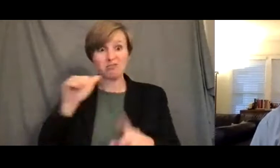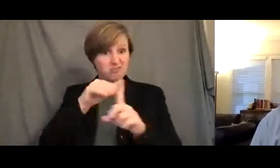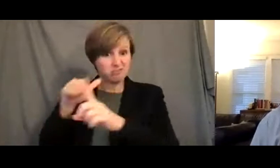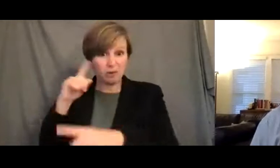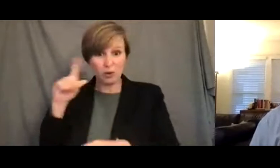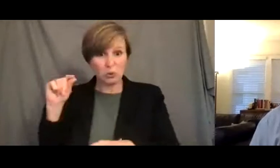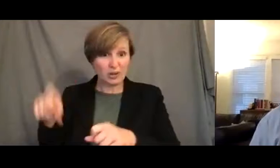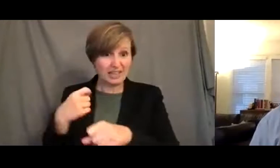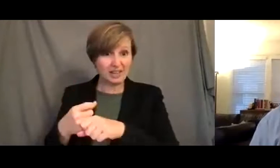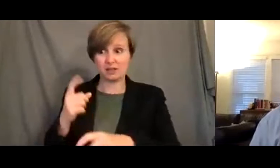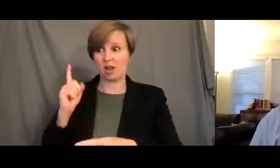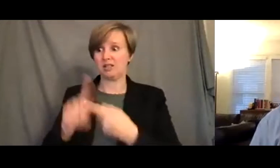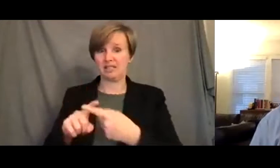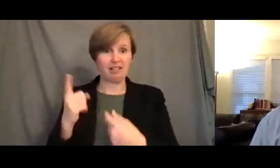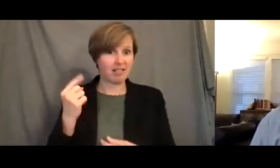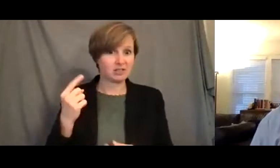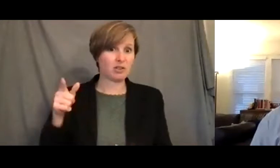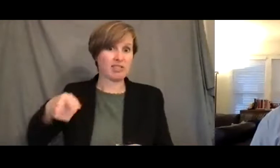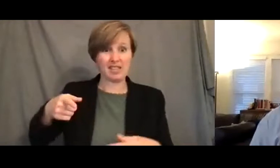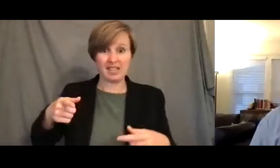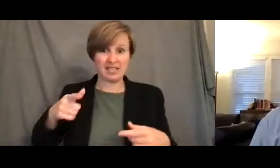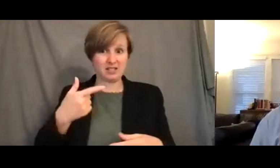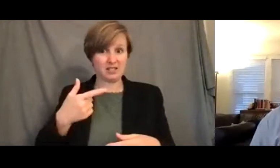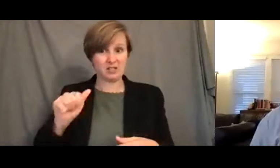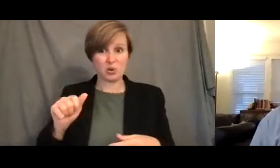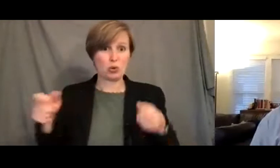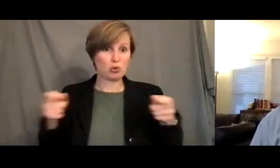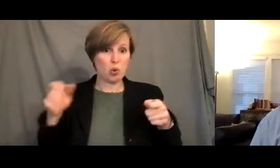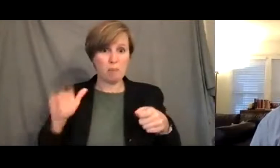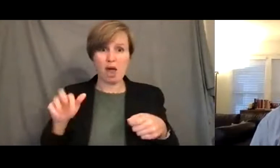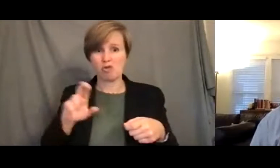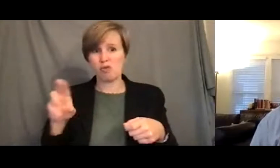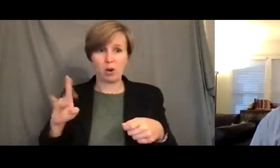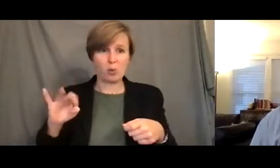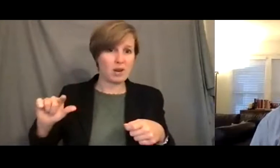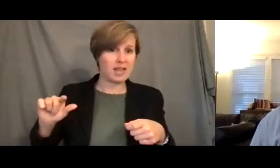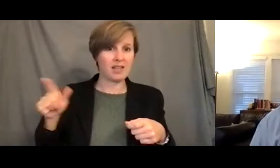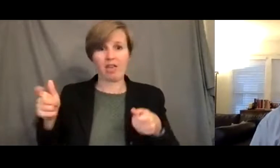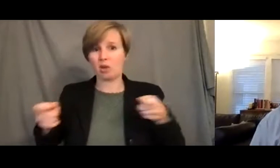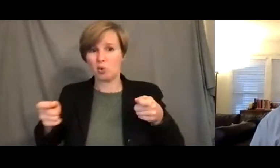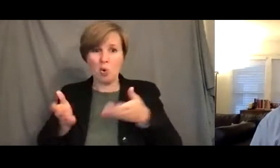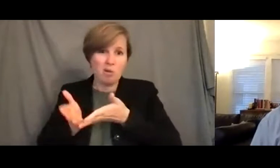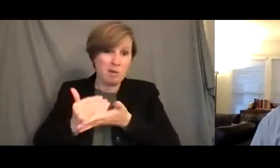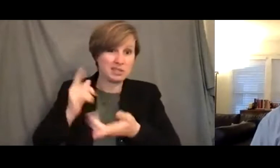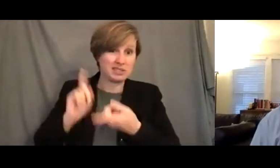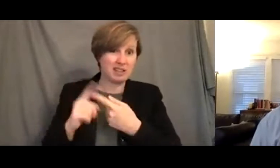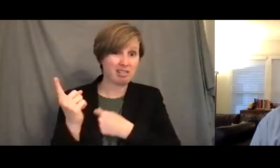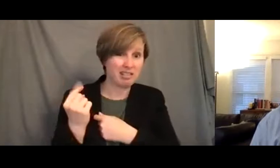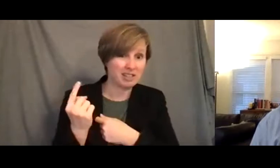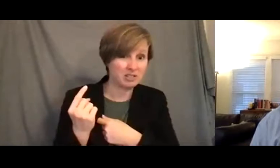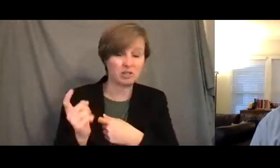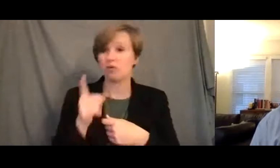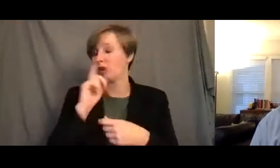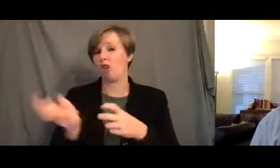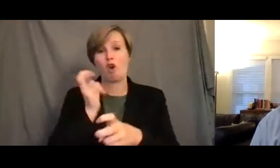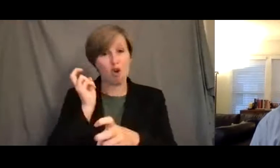year ago, this General Assembly was controlled by right-wing Republicans. They controlled all the budget until a year ago. These are hard